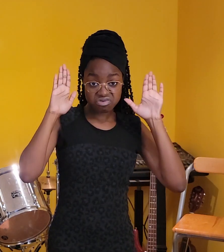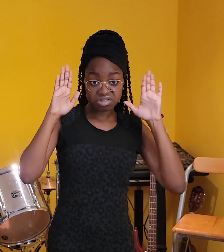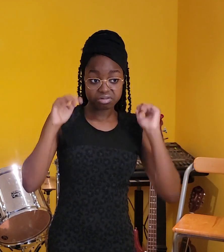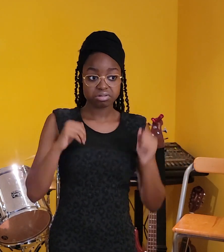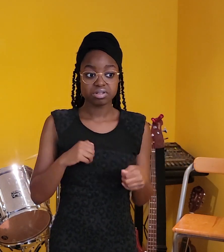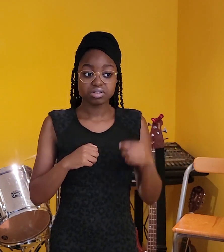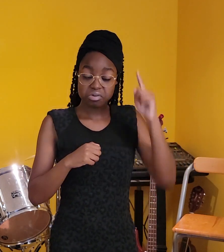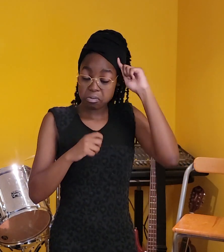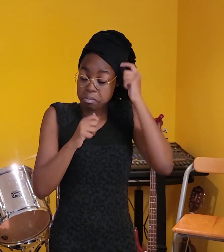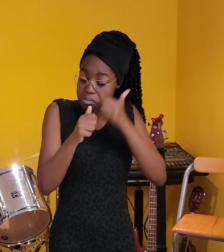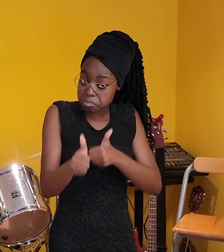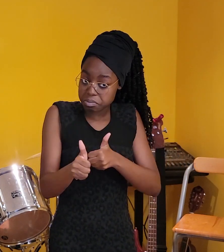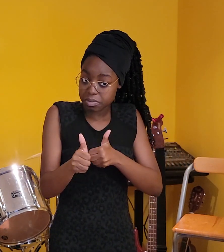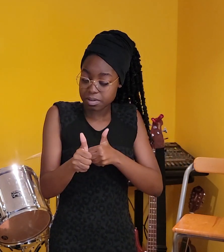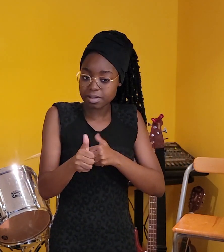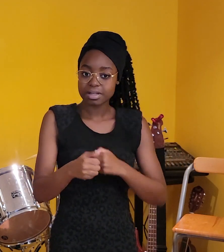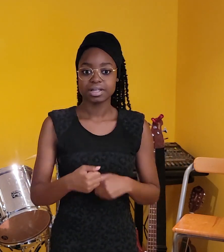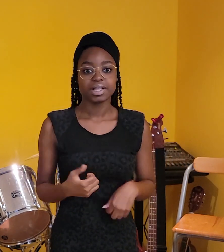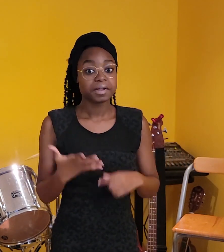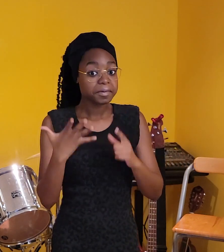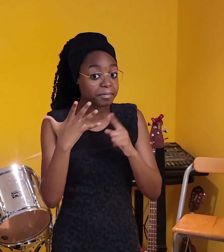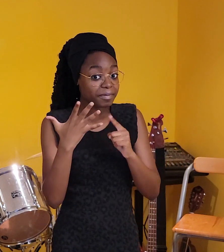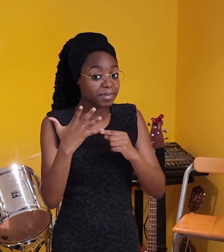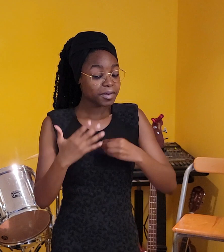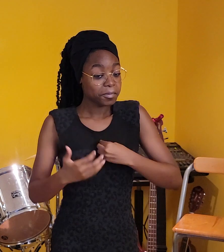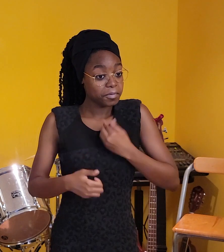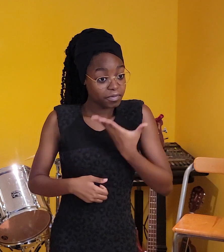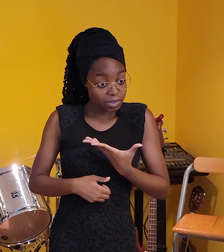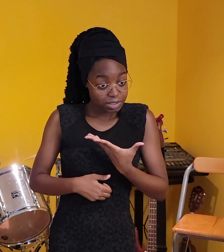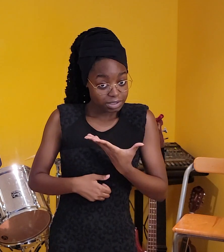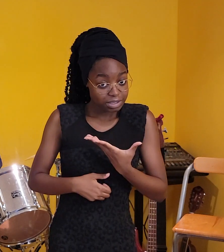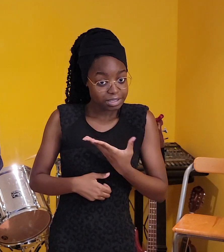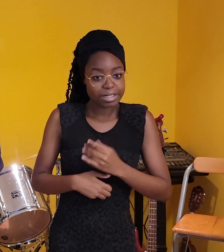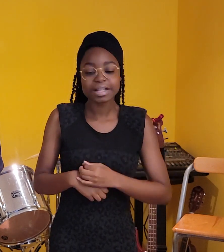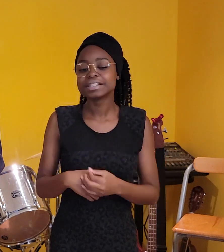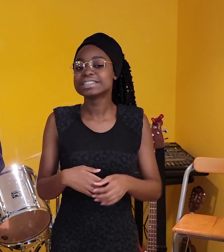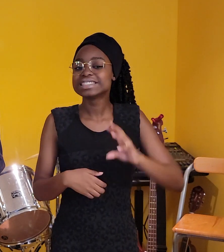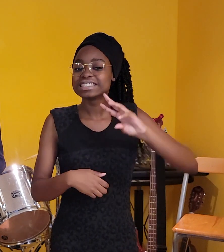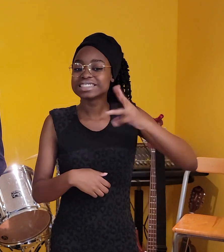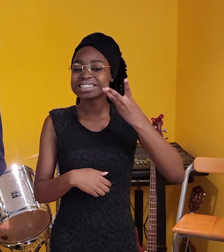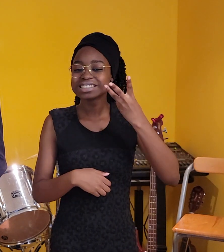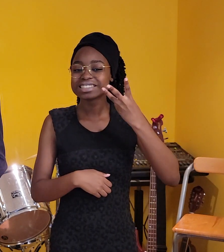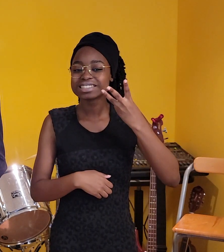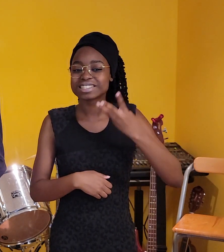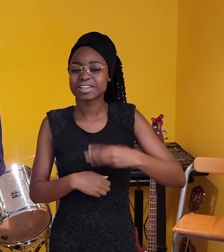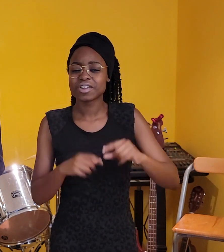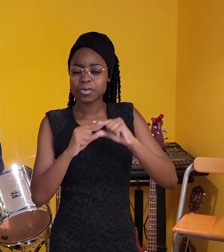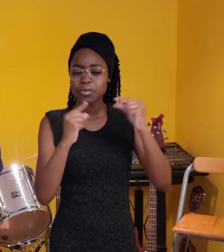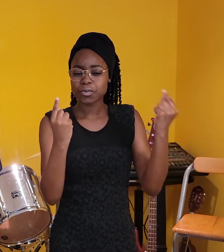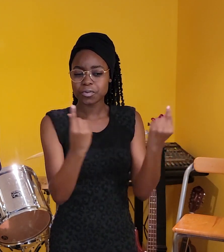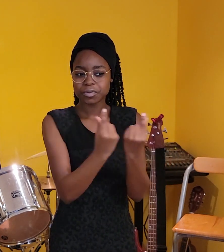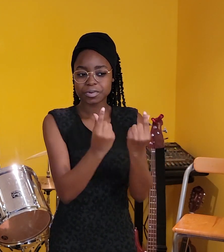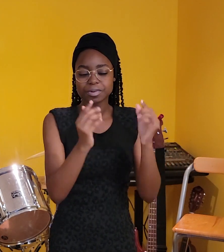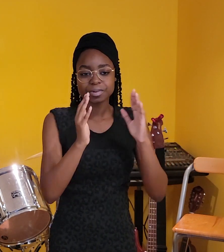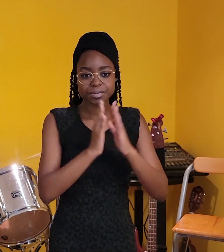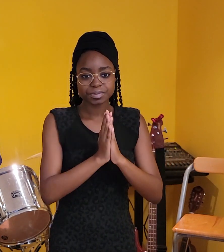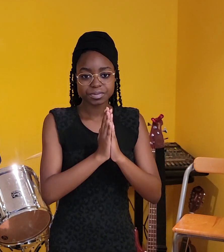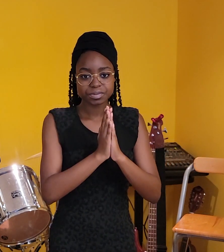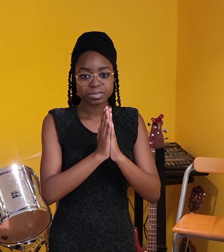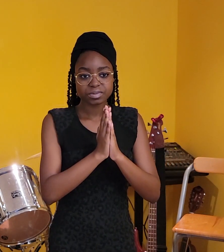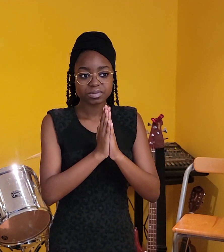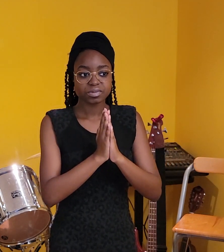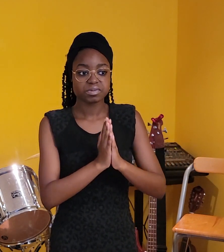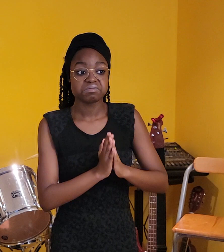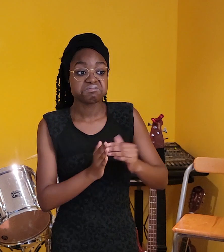also obedience, 5, confession, 6, corporate or collective prayer, which